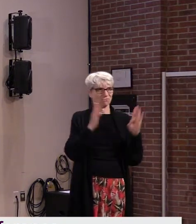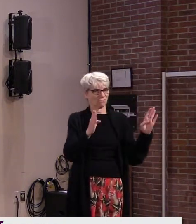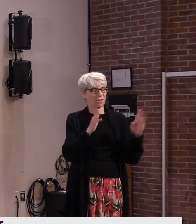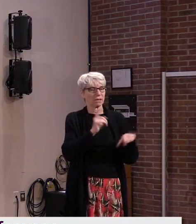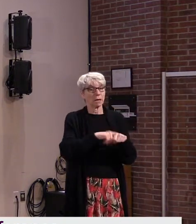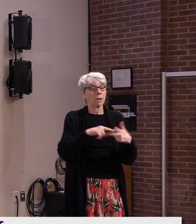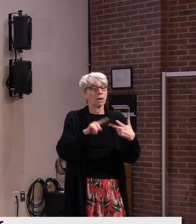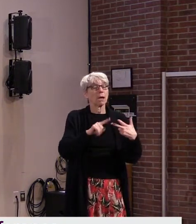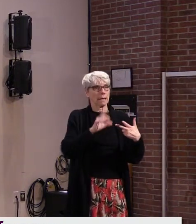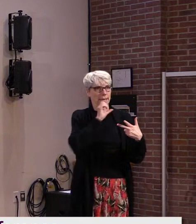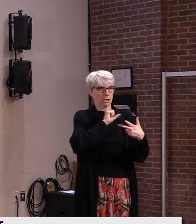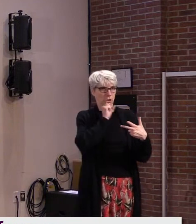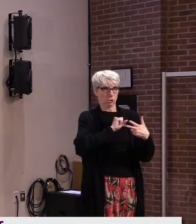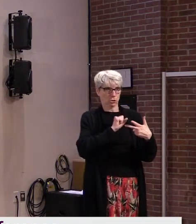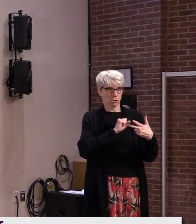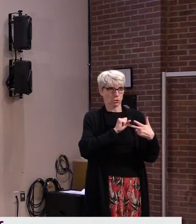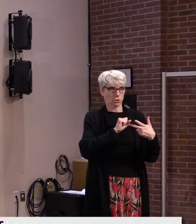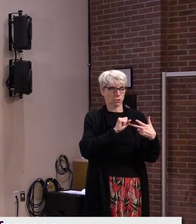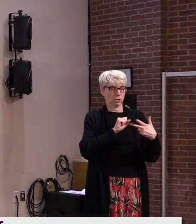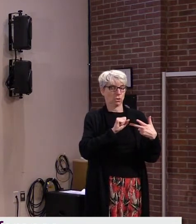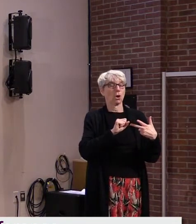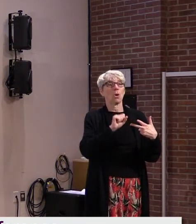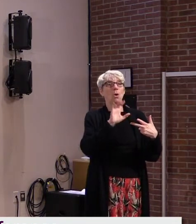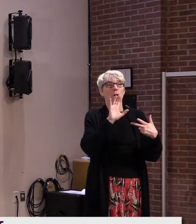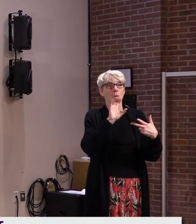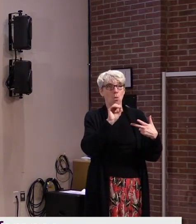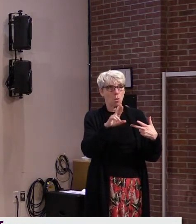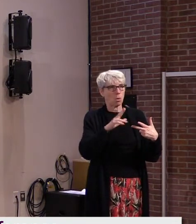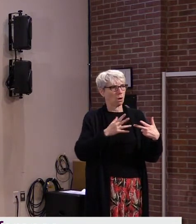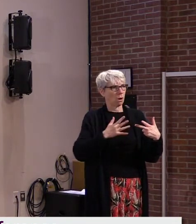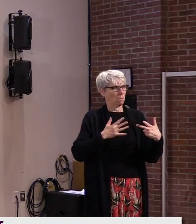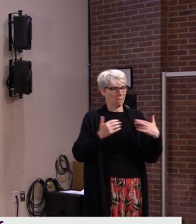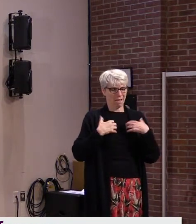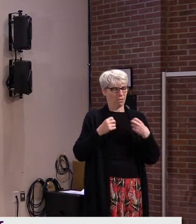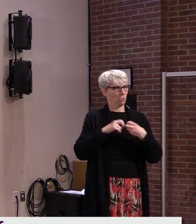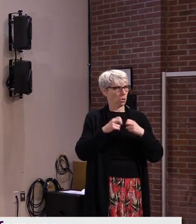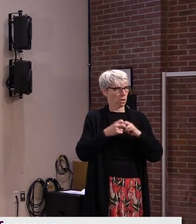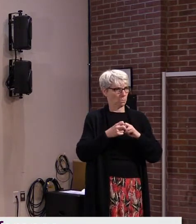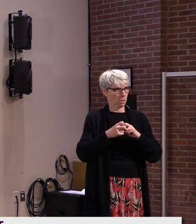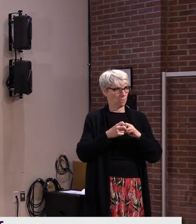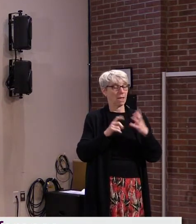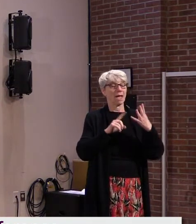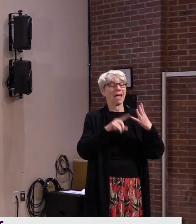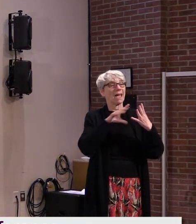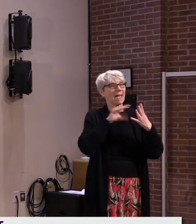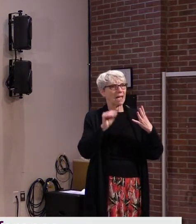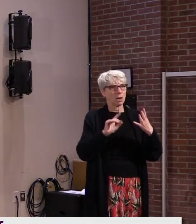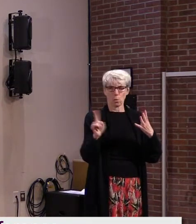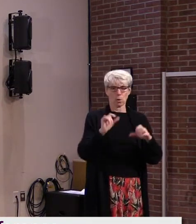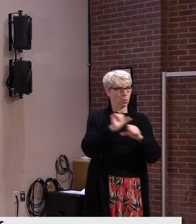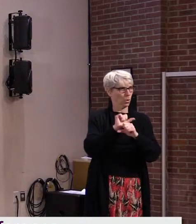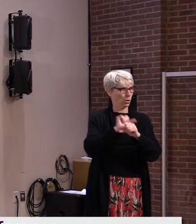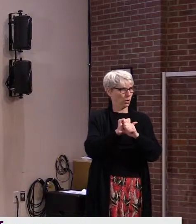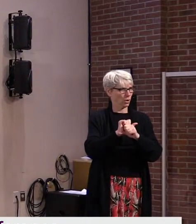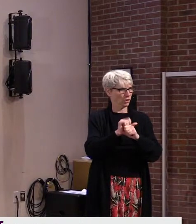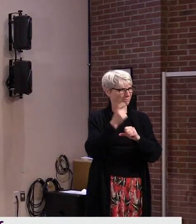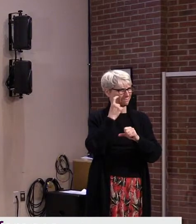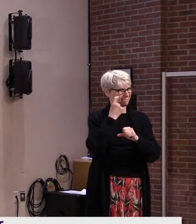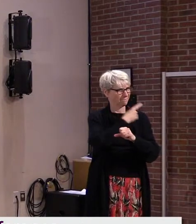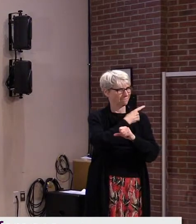and the very large list of conditions I mentioned and some of the occupations that Secretary Smith had mentioned